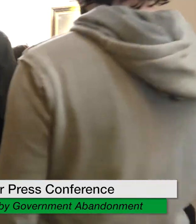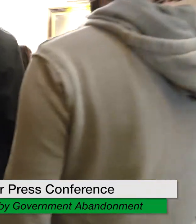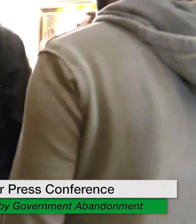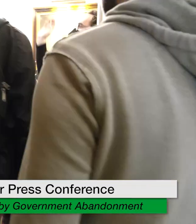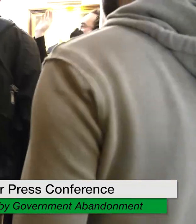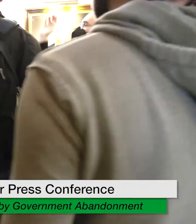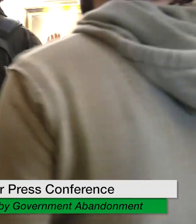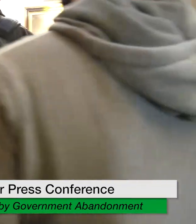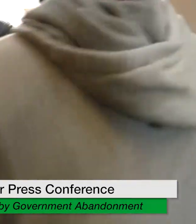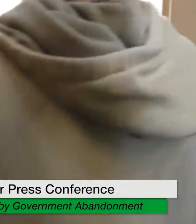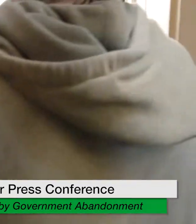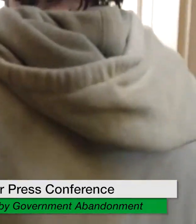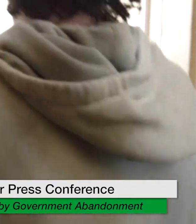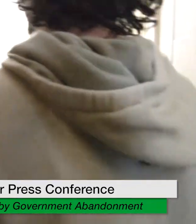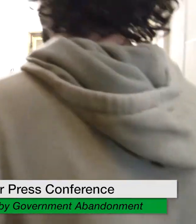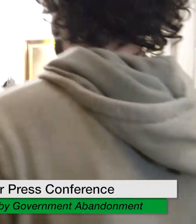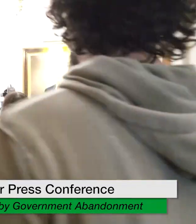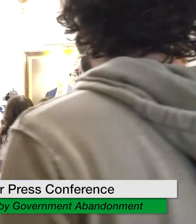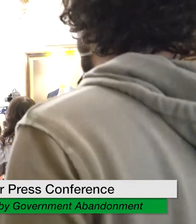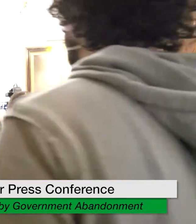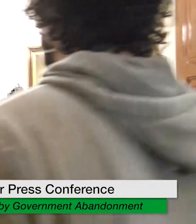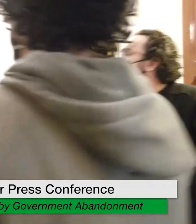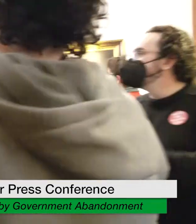I took back my dignity.